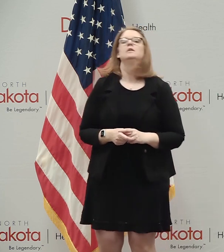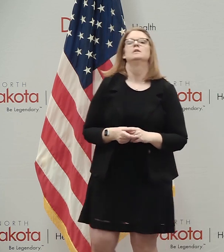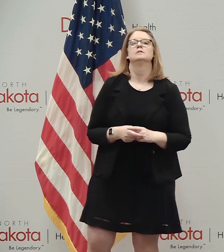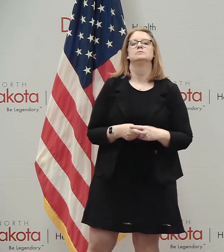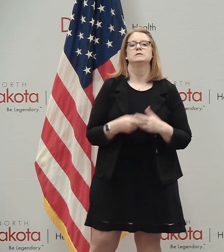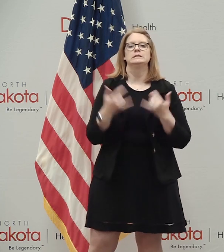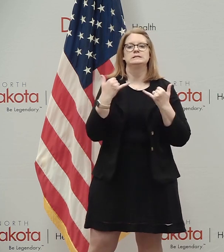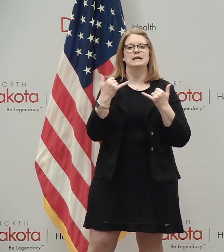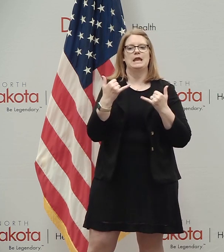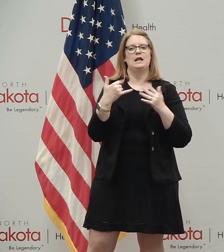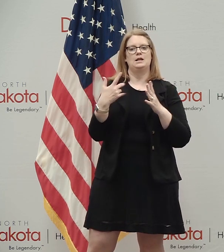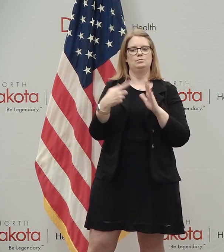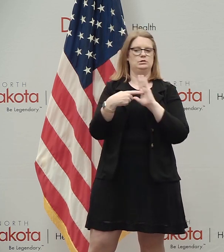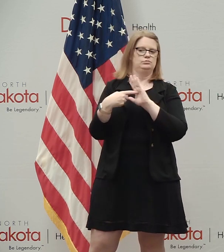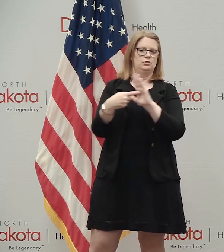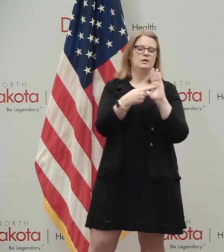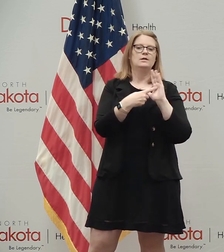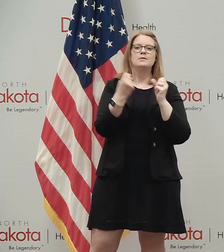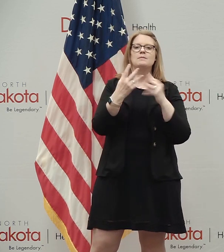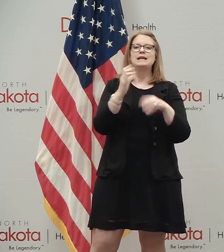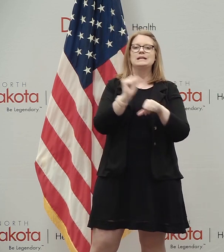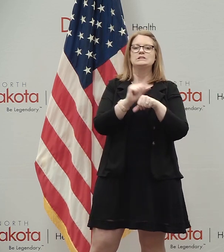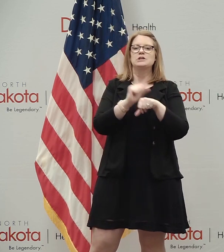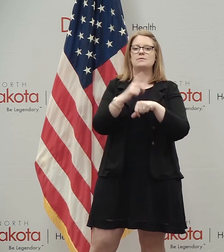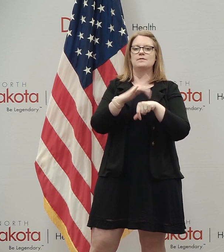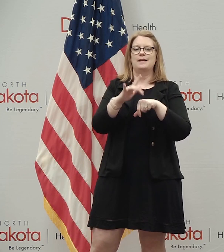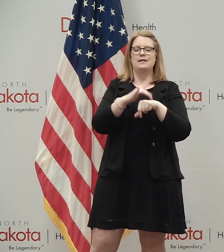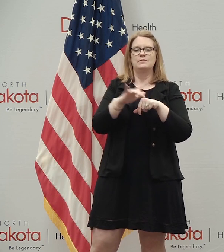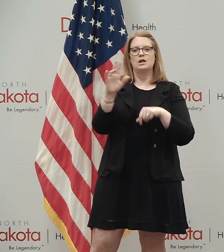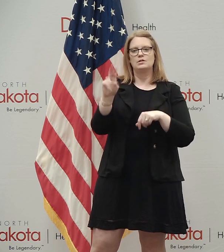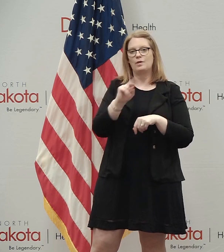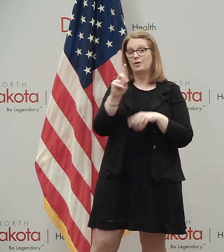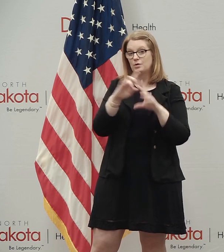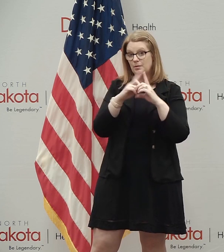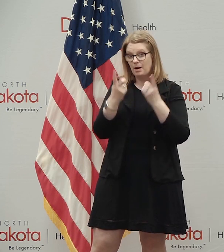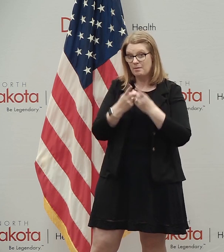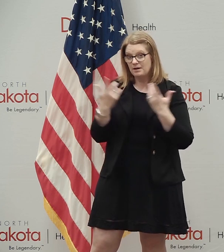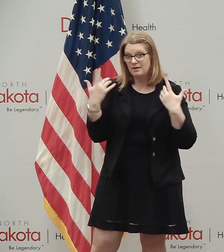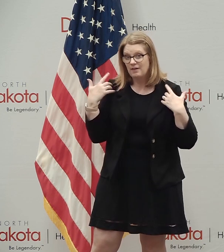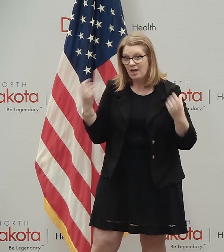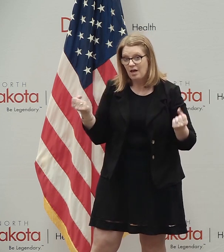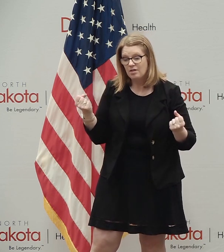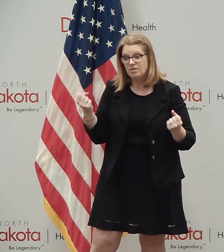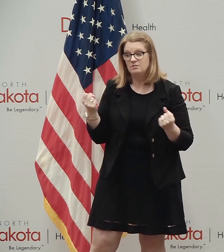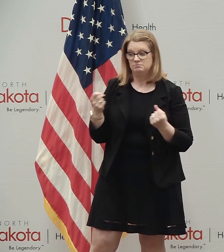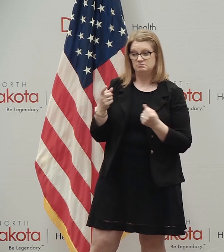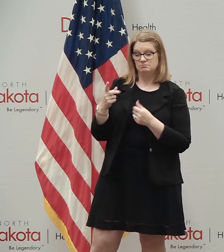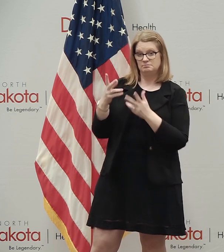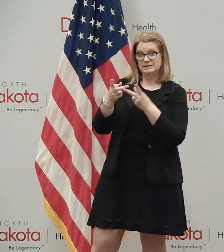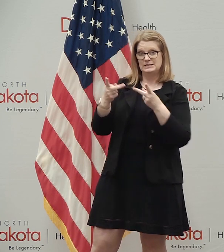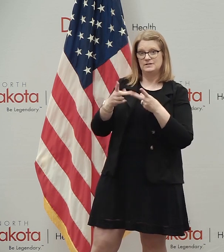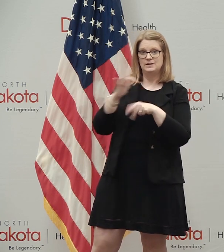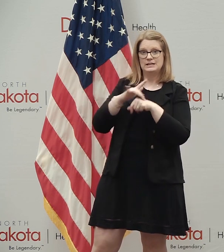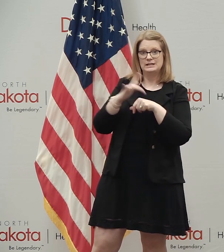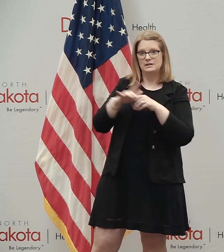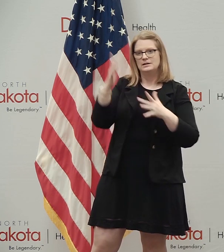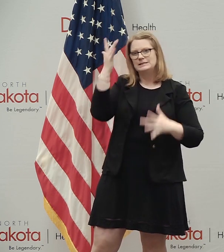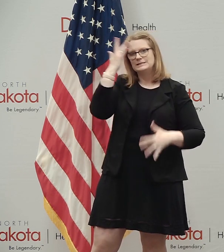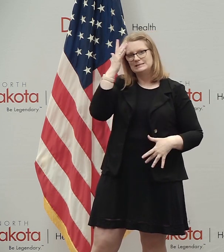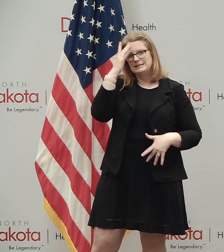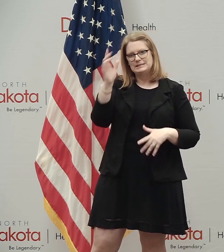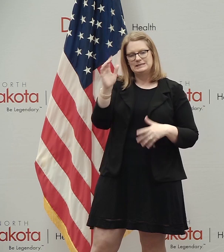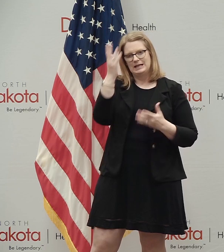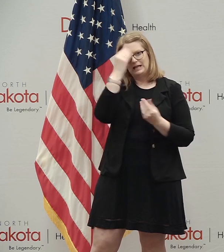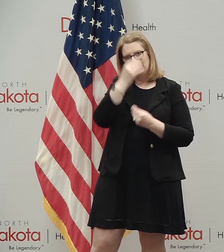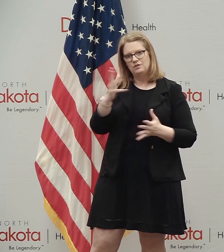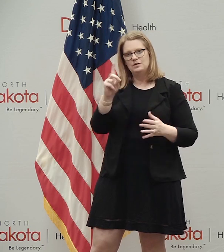Today we're highlighting a number of job openings at our own North Dakota Department of Health. Positions that are open there include Disease Info Systems